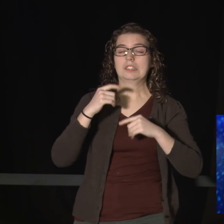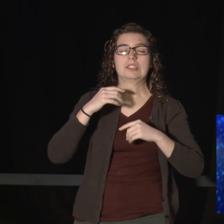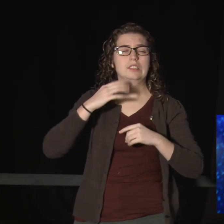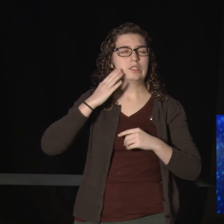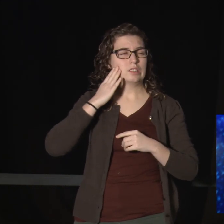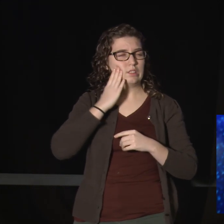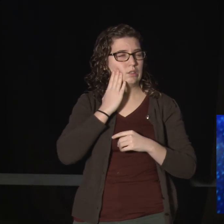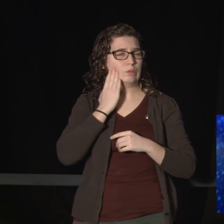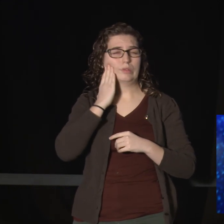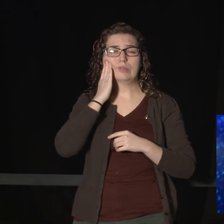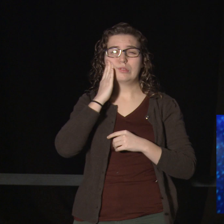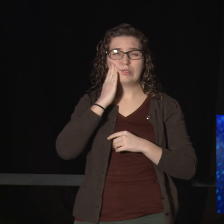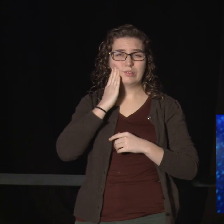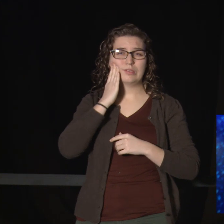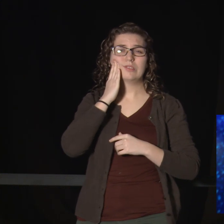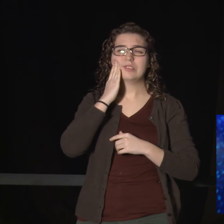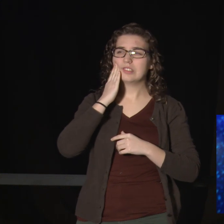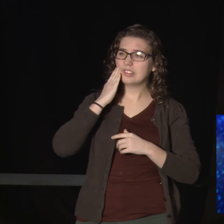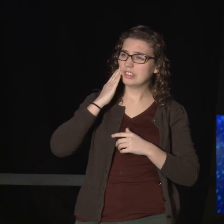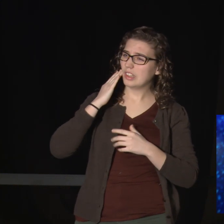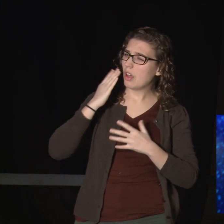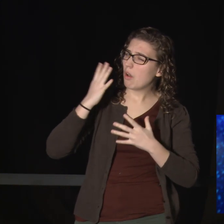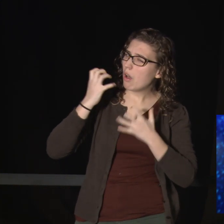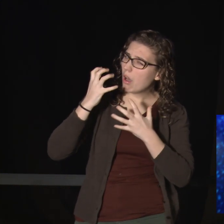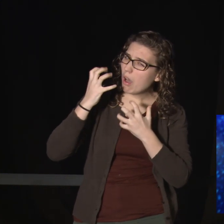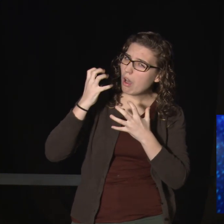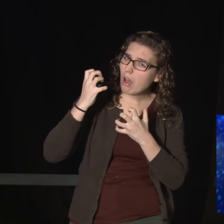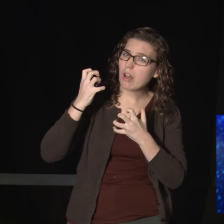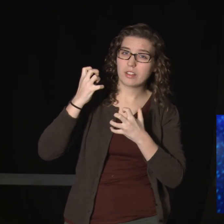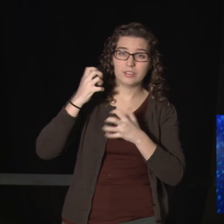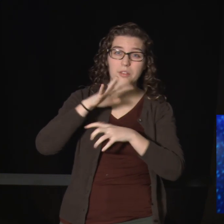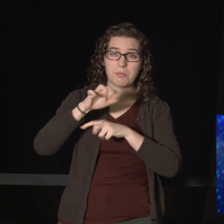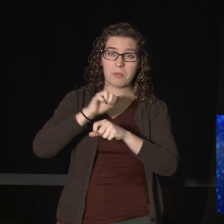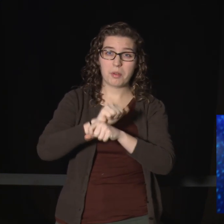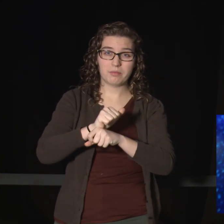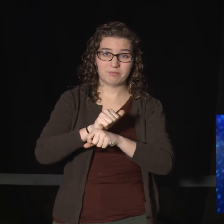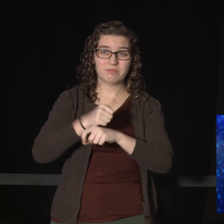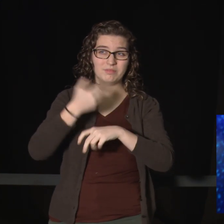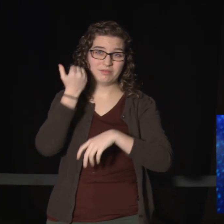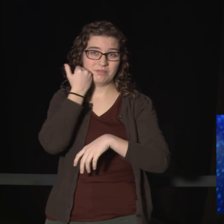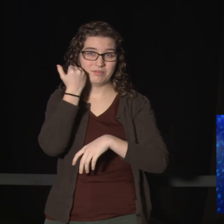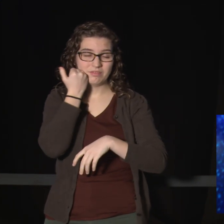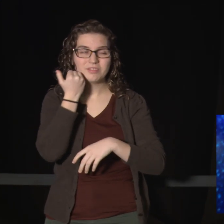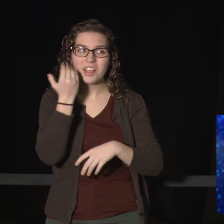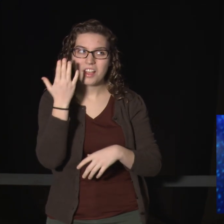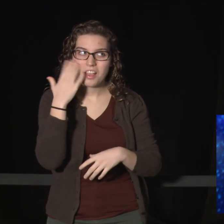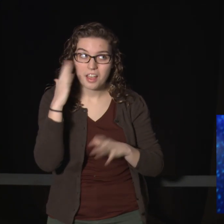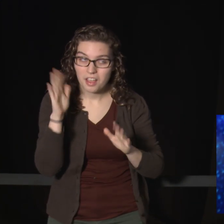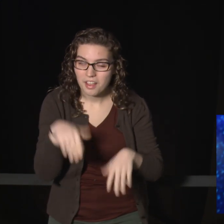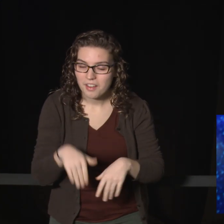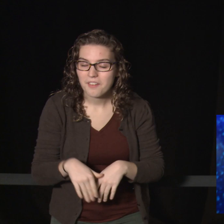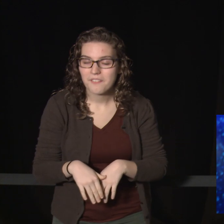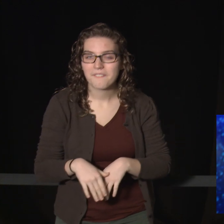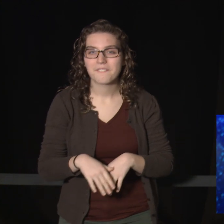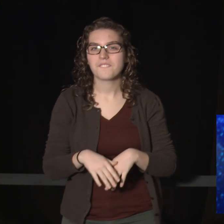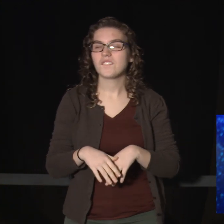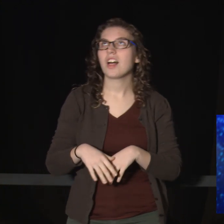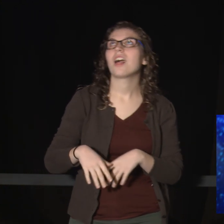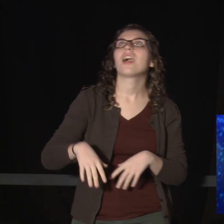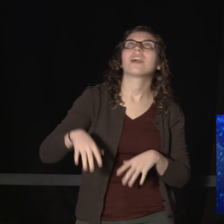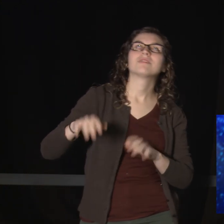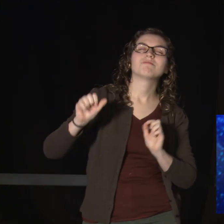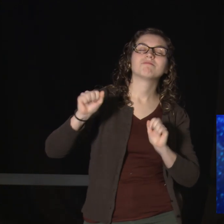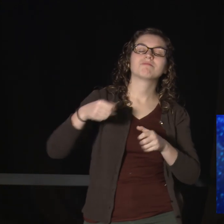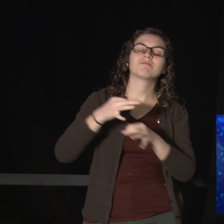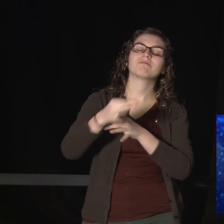are crying for an appointment in the dentist chair. You know how it is. Nah, I can put it off. Who do these dentists think